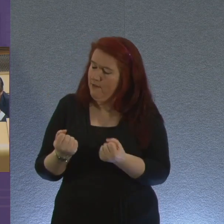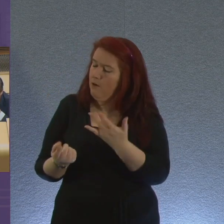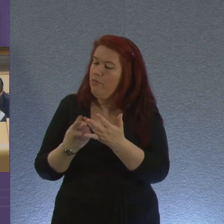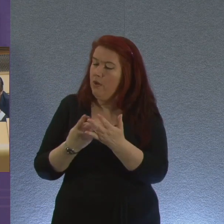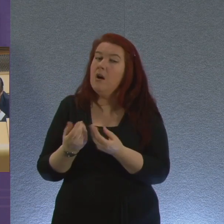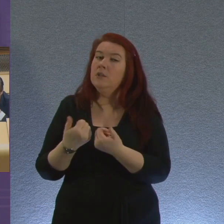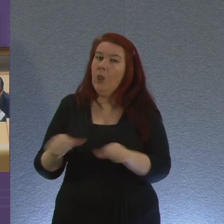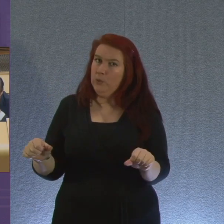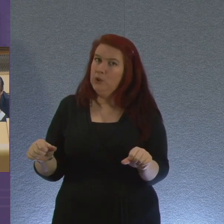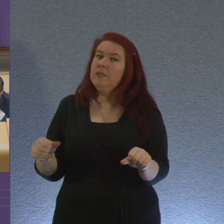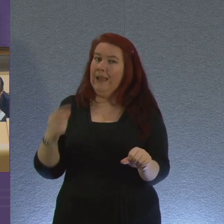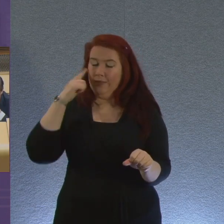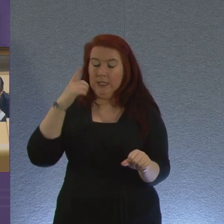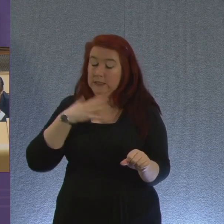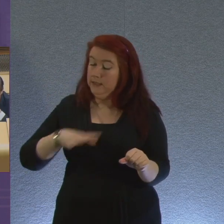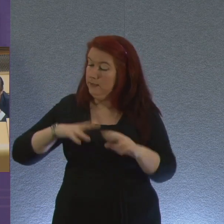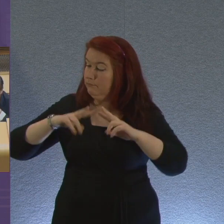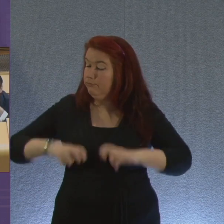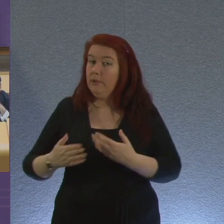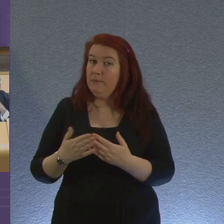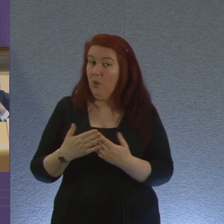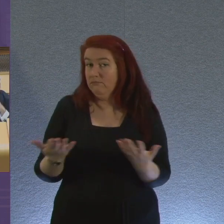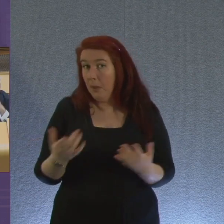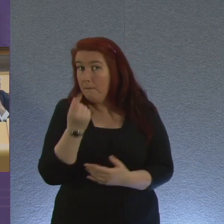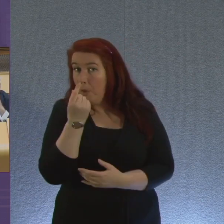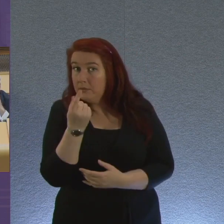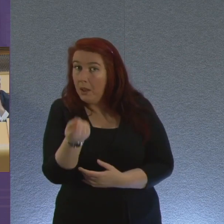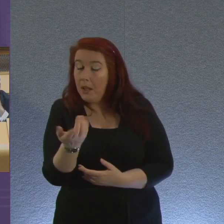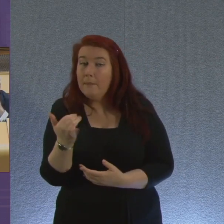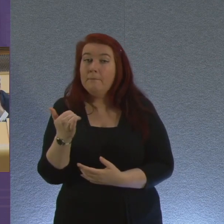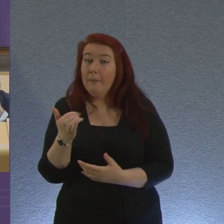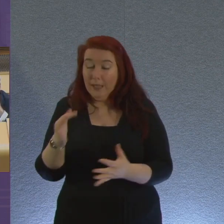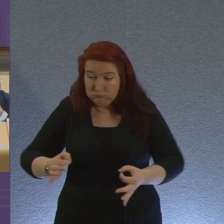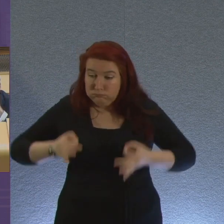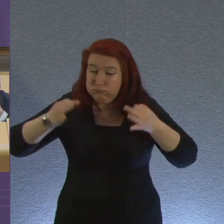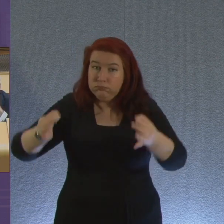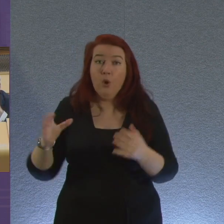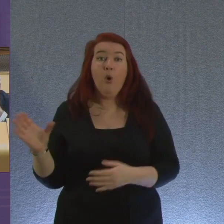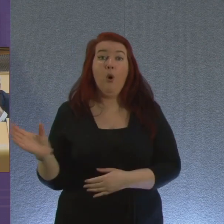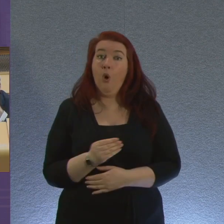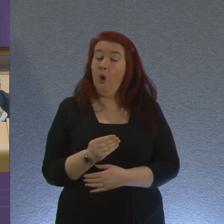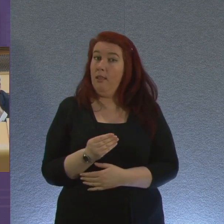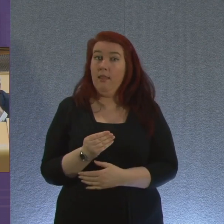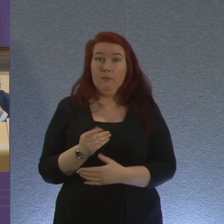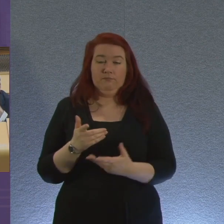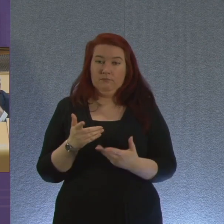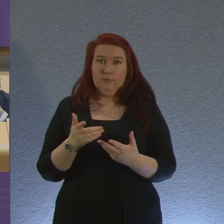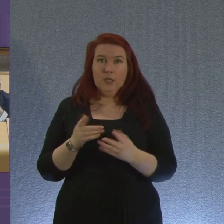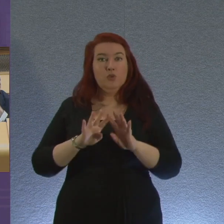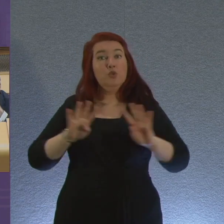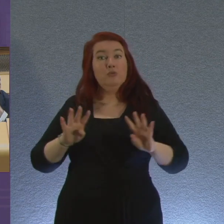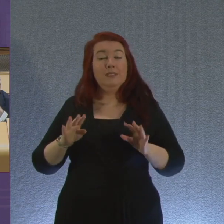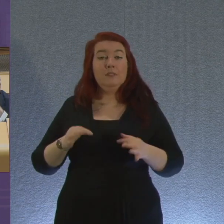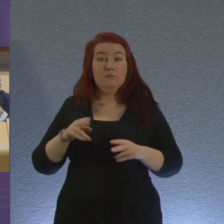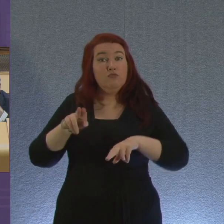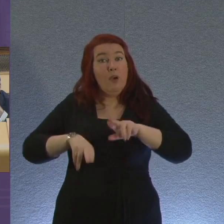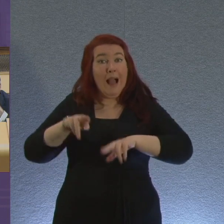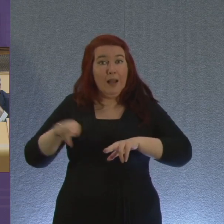to be properly considered. One would be simply to delay all solemn trials until we're through the current difficulty. That would